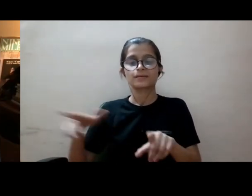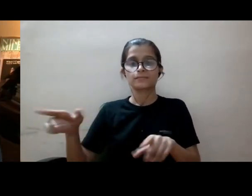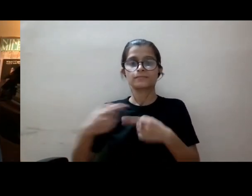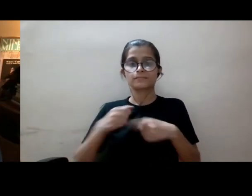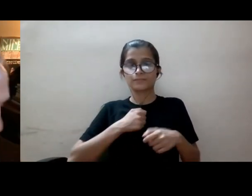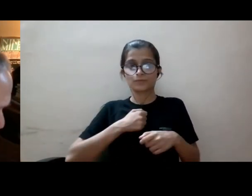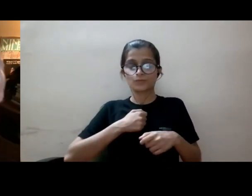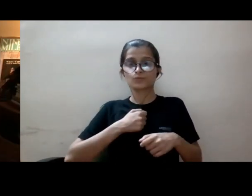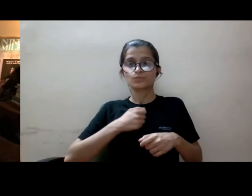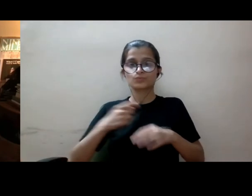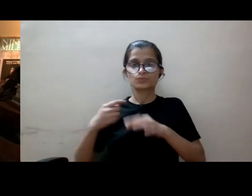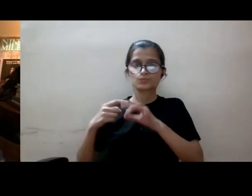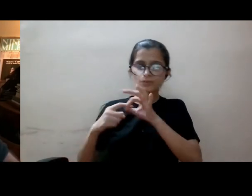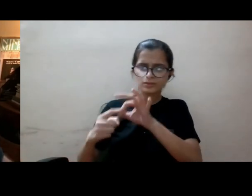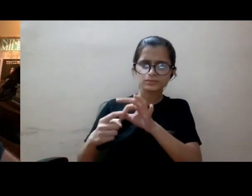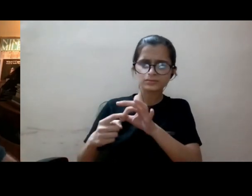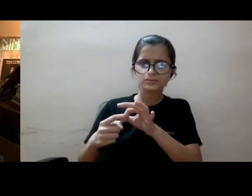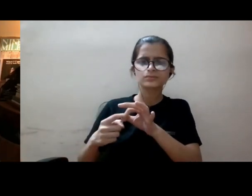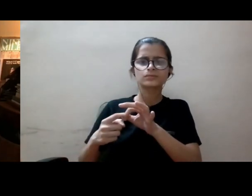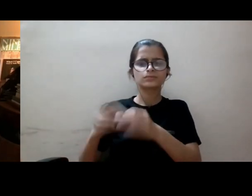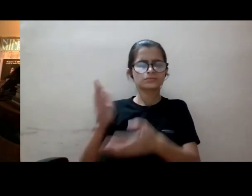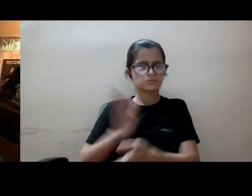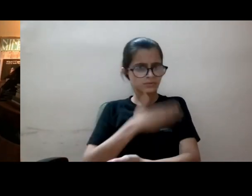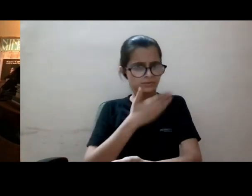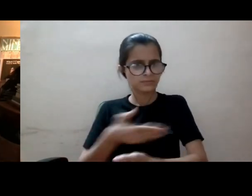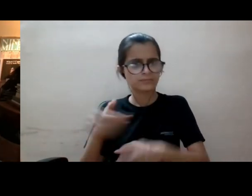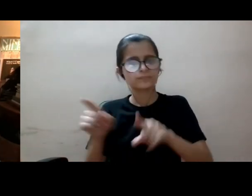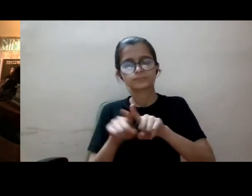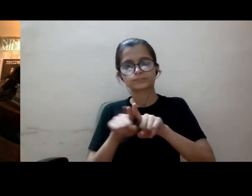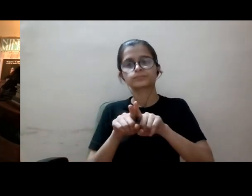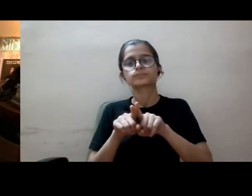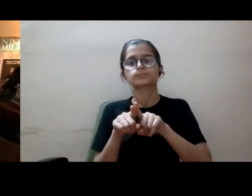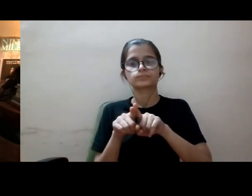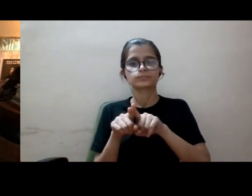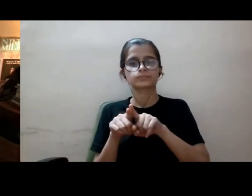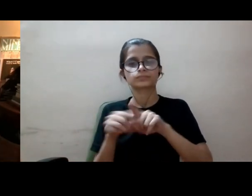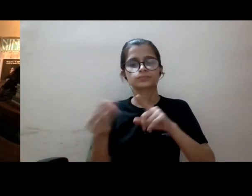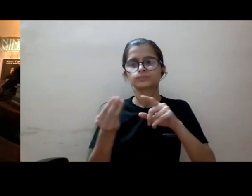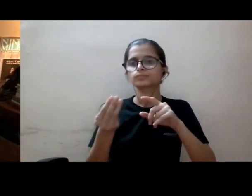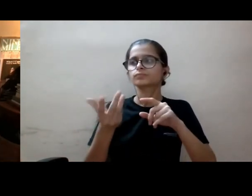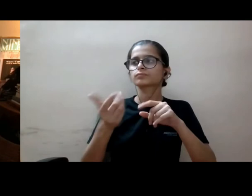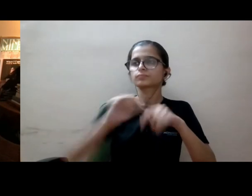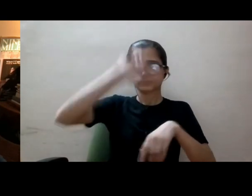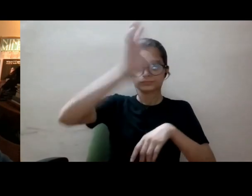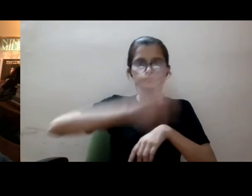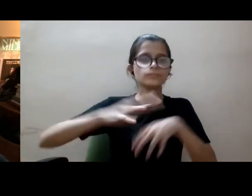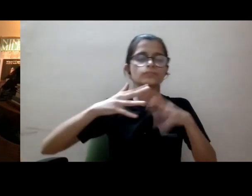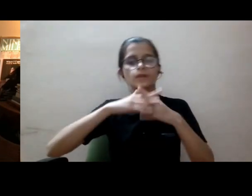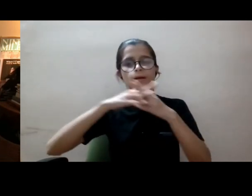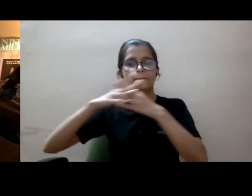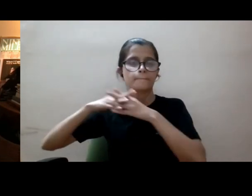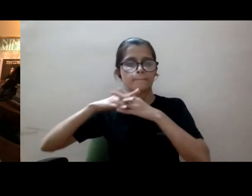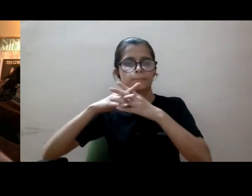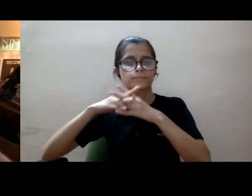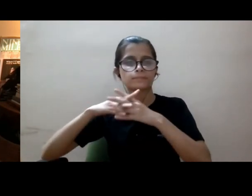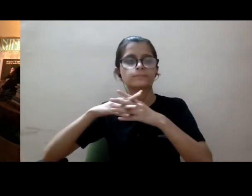I have wondered about this for a long time, also taking off from the Indian-American writer Ved Mehta.